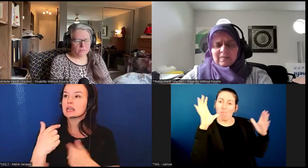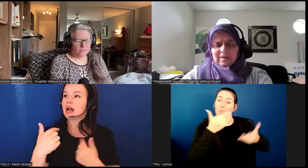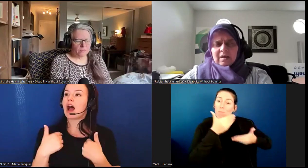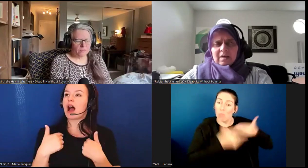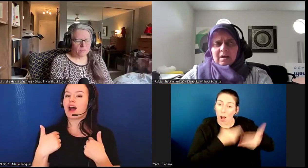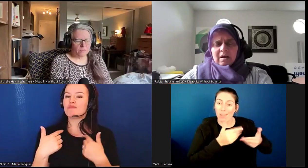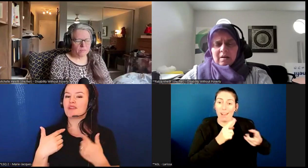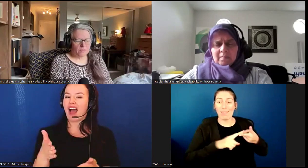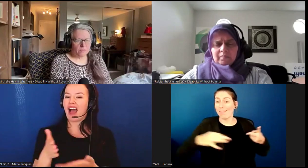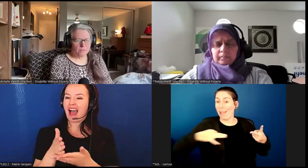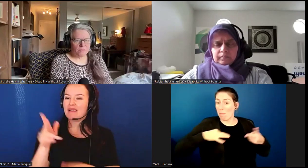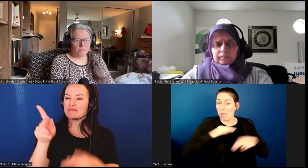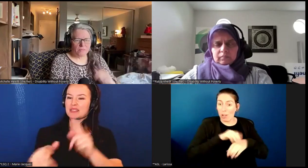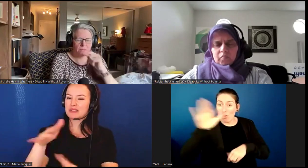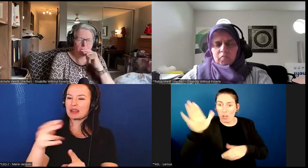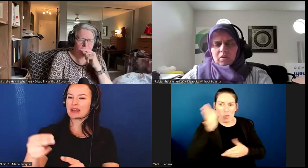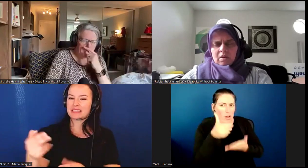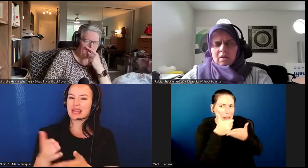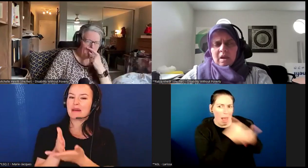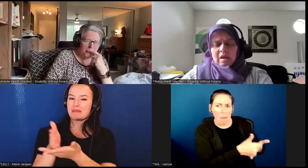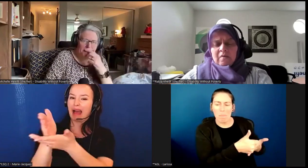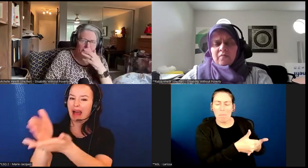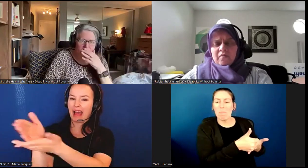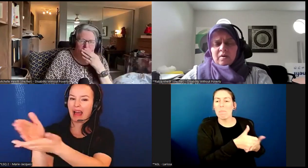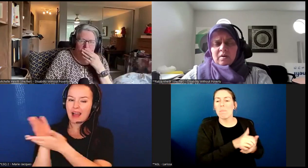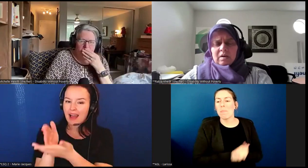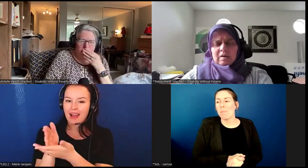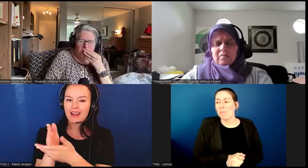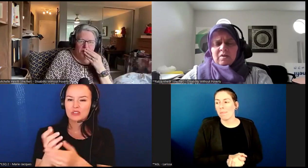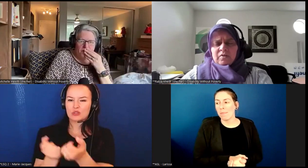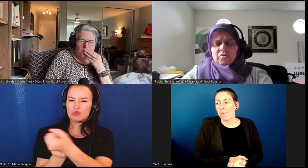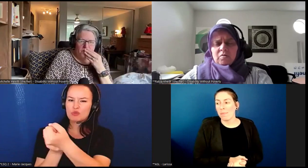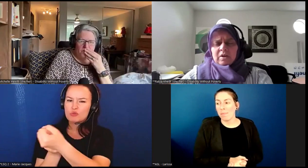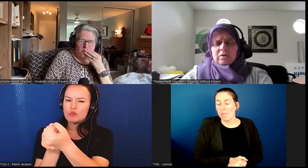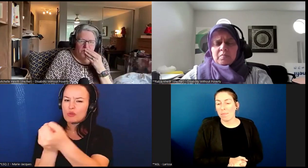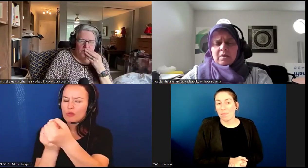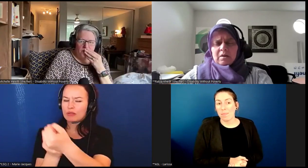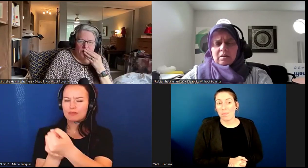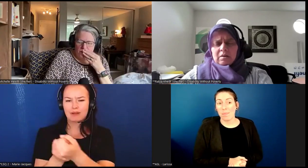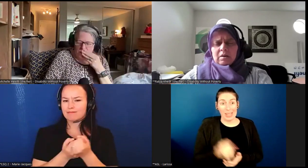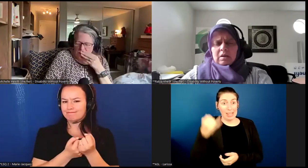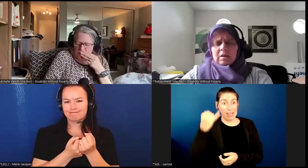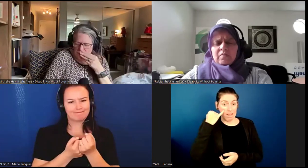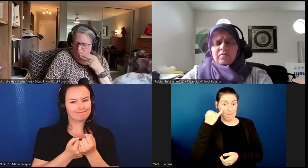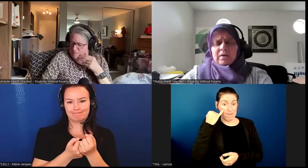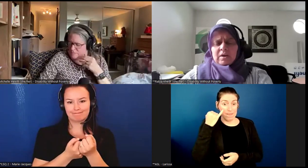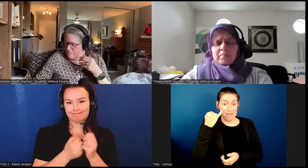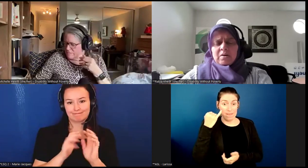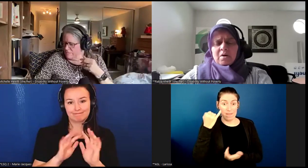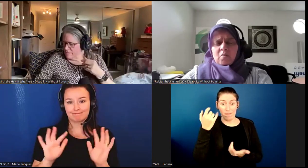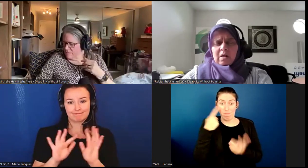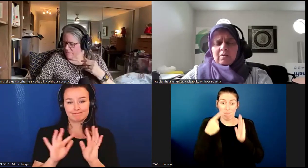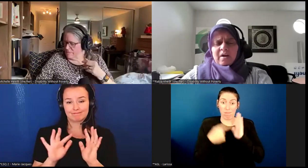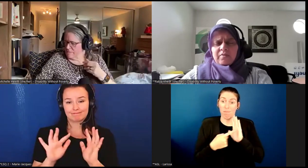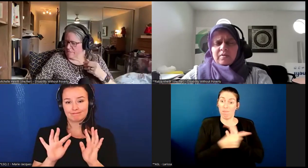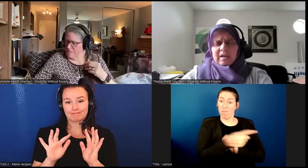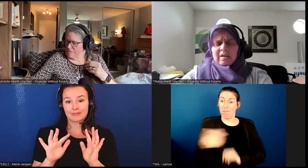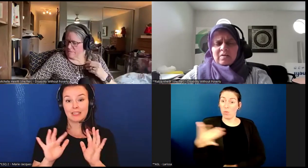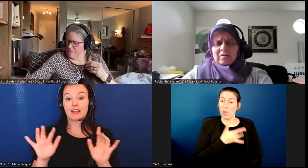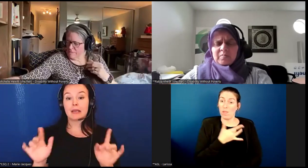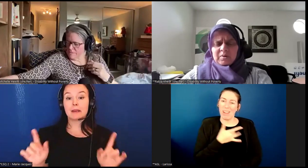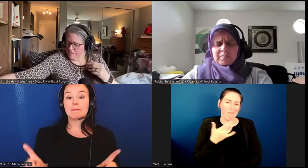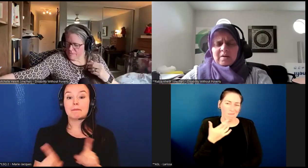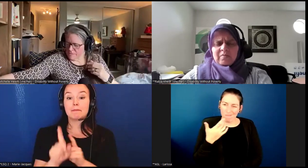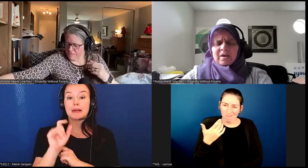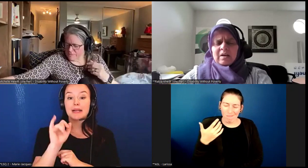process. Um, if even if you don't think you might, even if you think you may not qualify for the